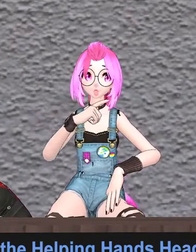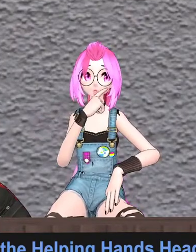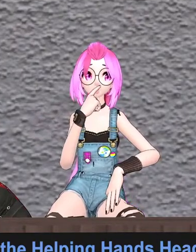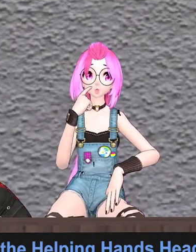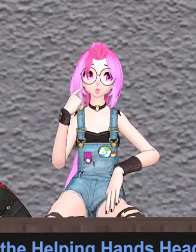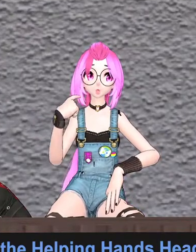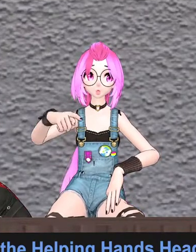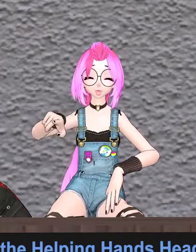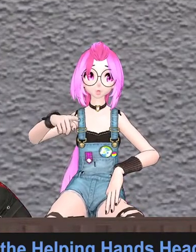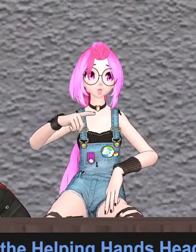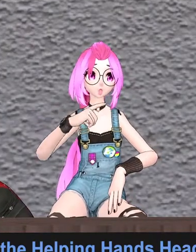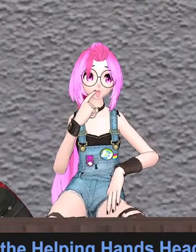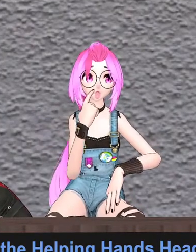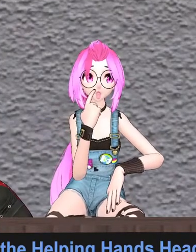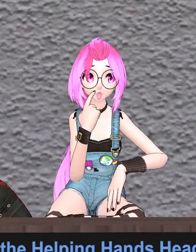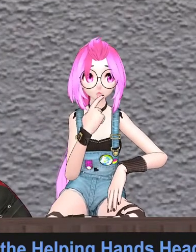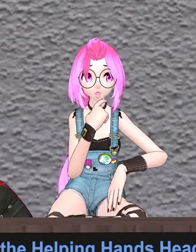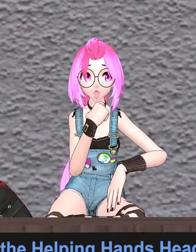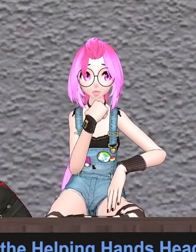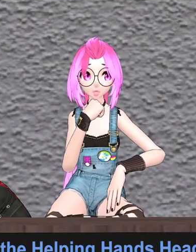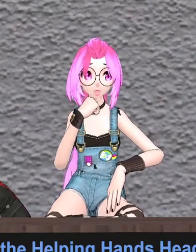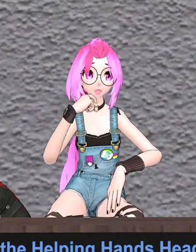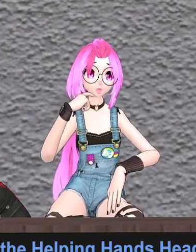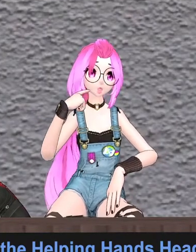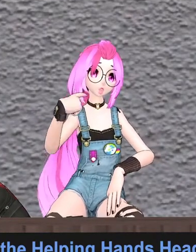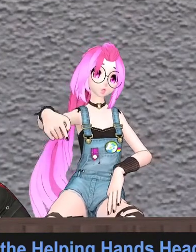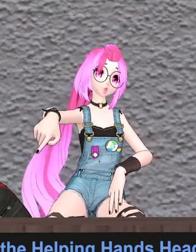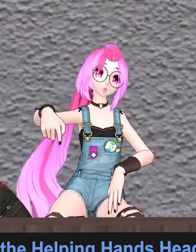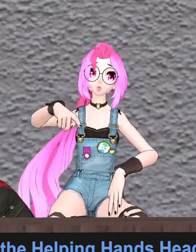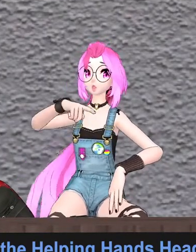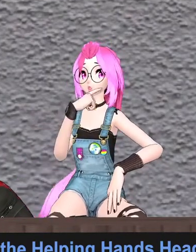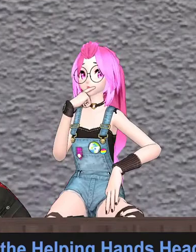Russia. It's almost like you got snot and you're like,